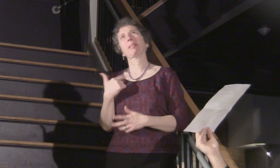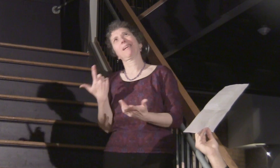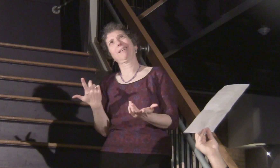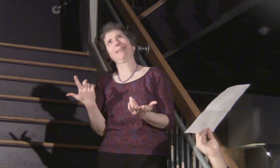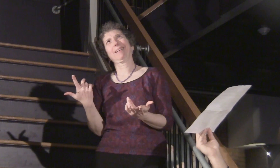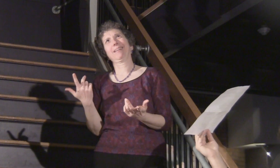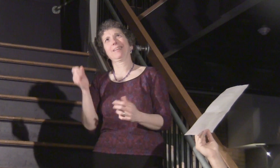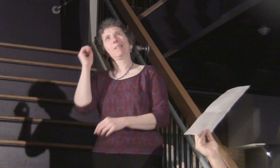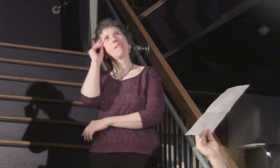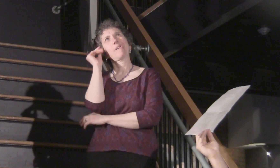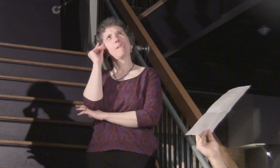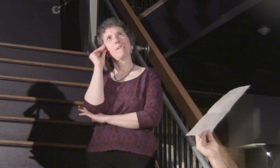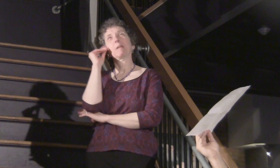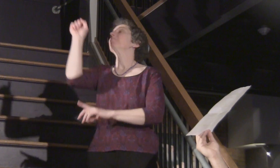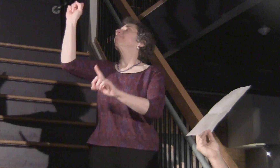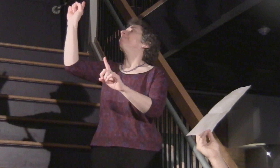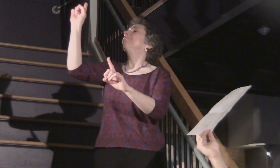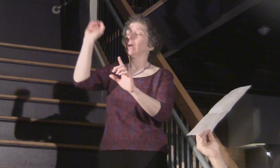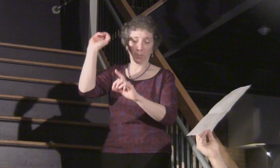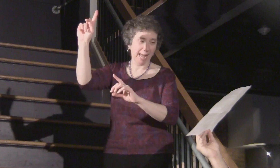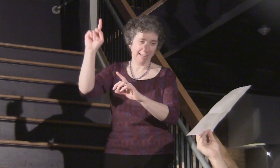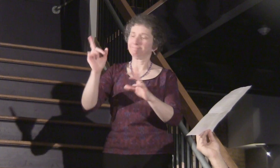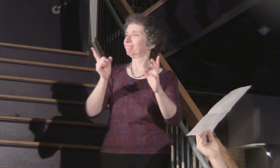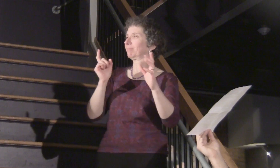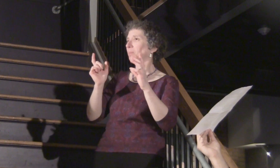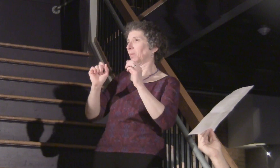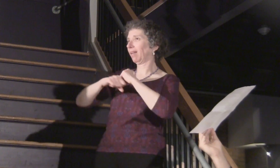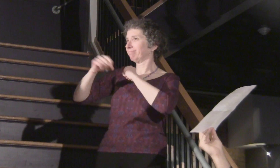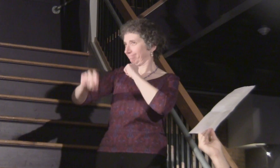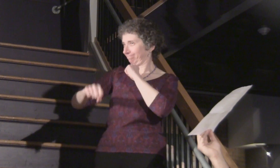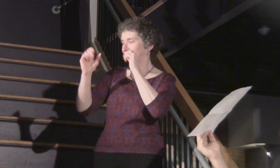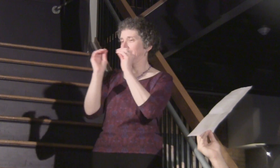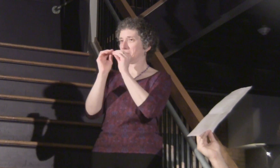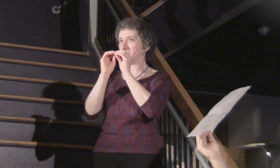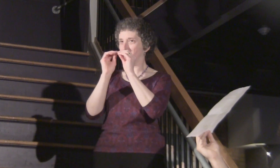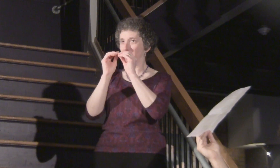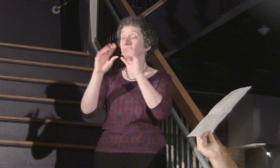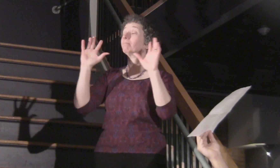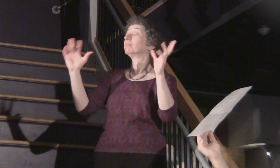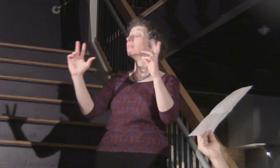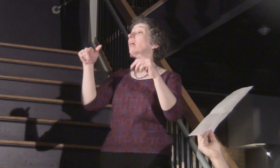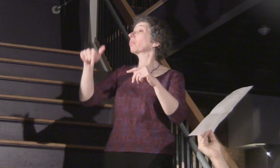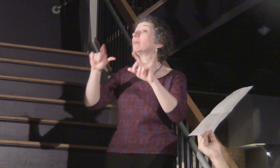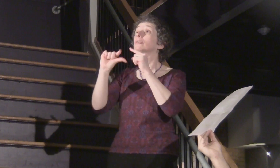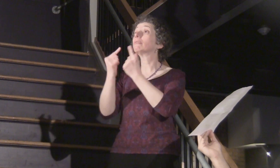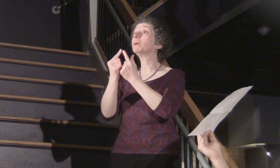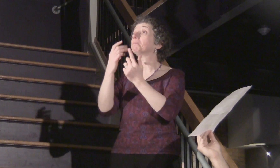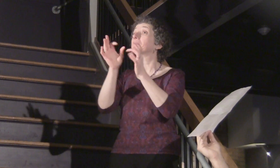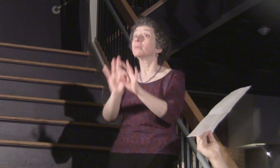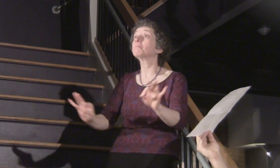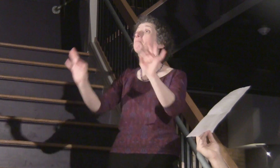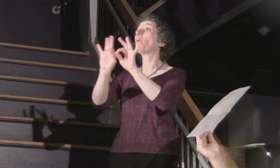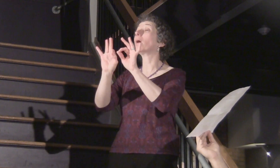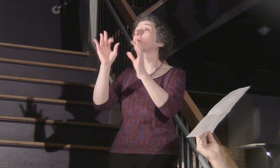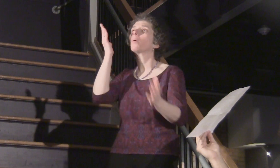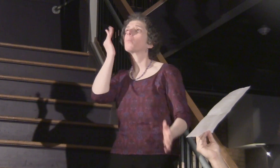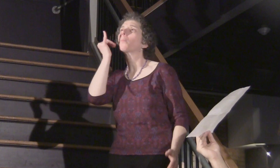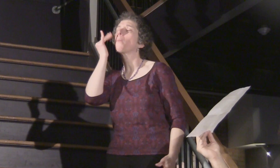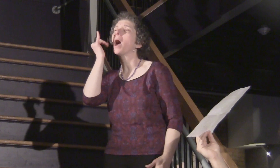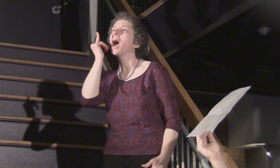no. You really need to think. All right, so I will go on a little bit more. So this group, why